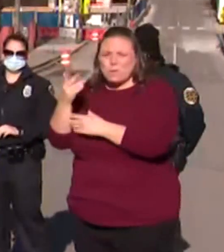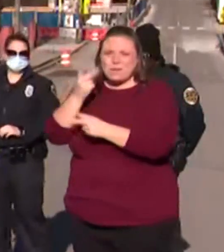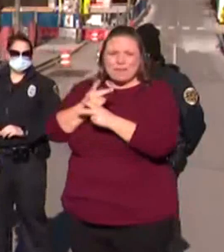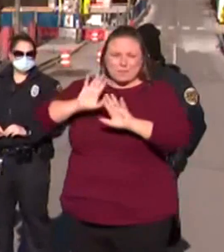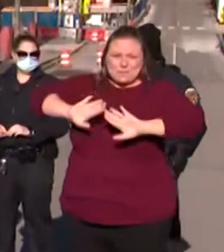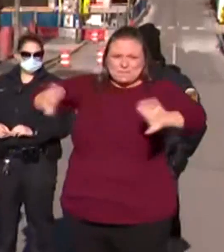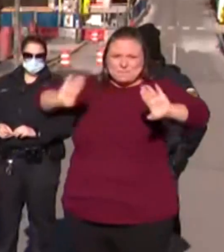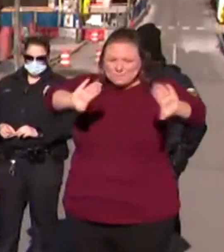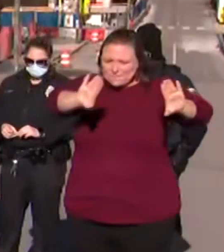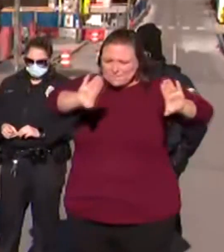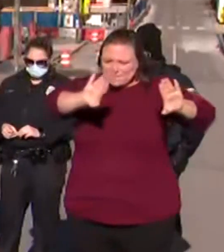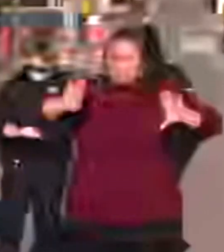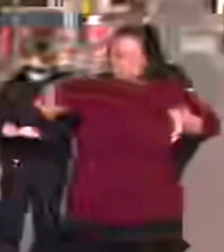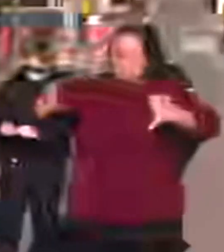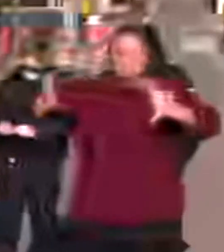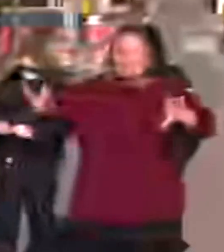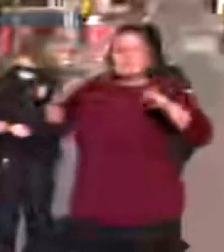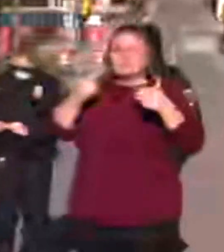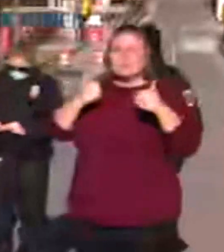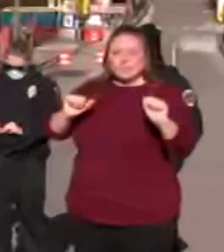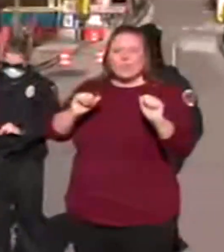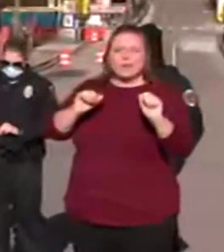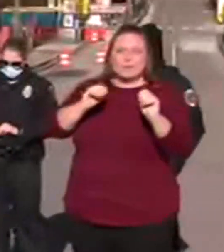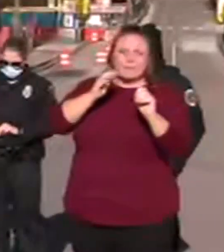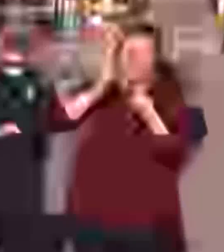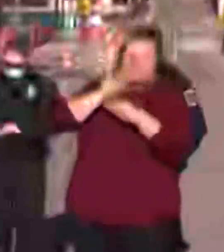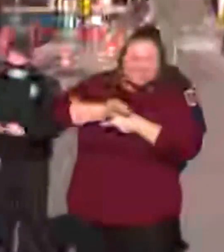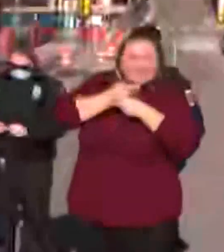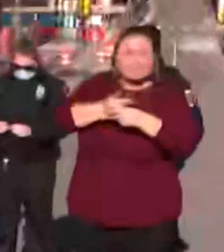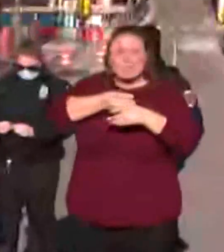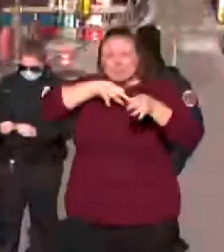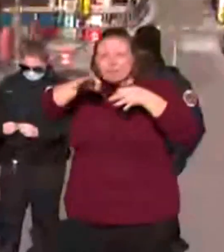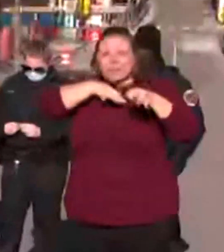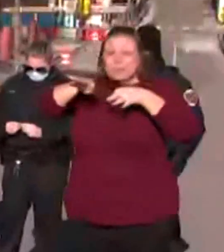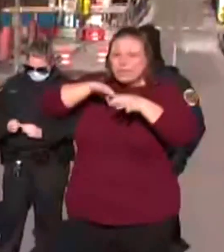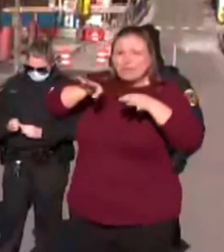from the area, trying to carefully explain